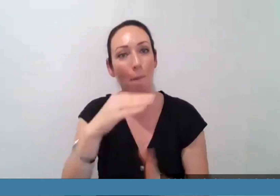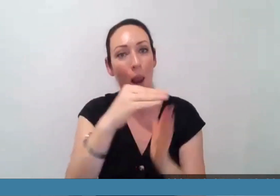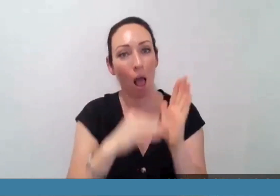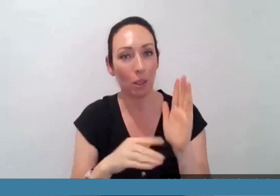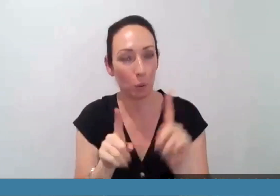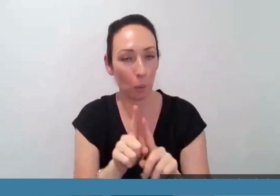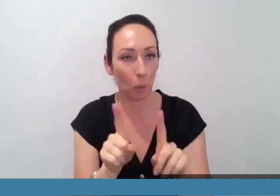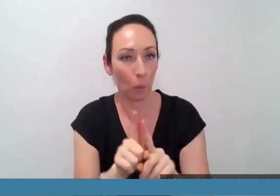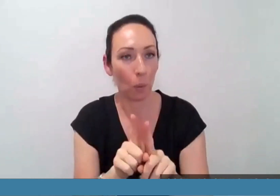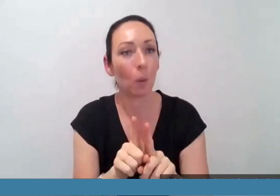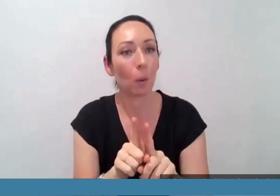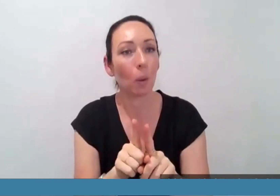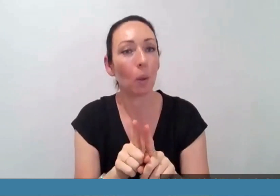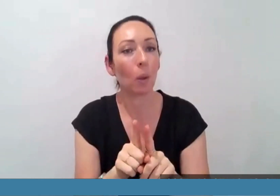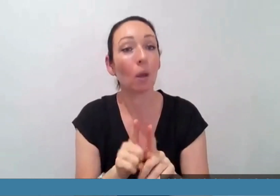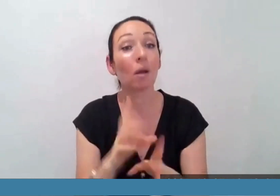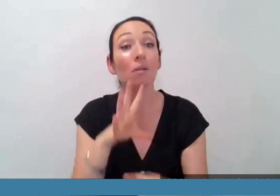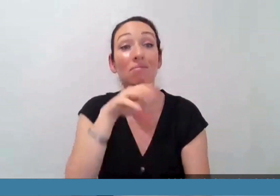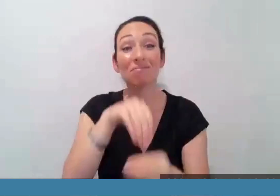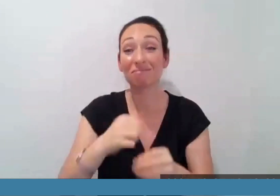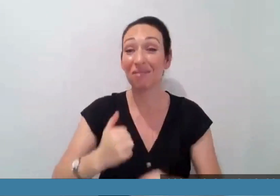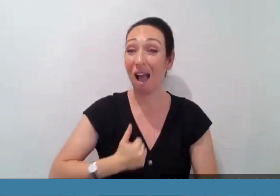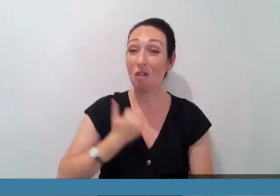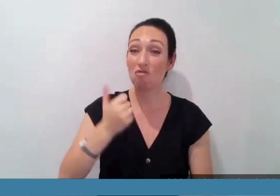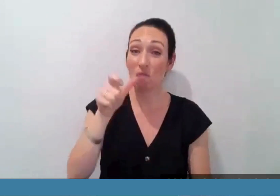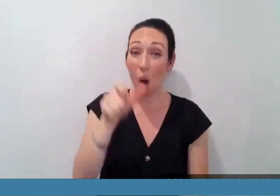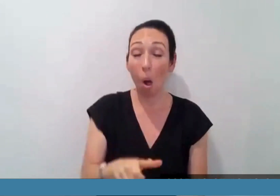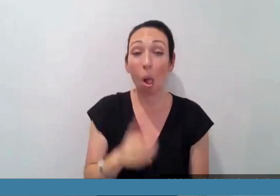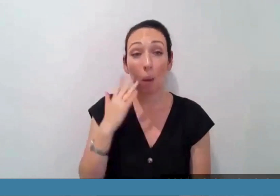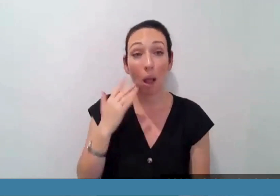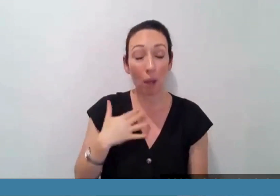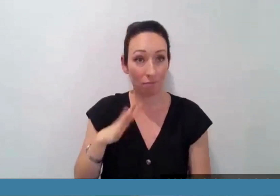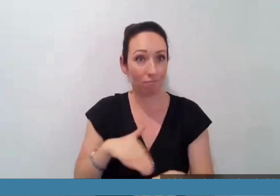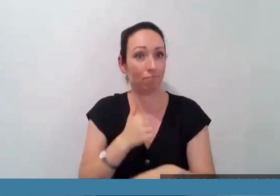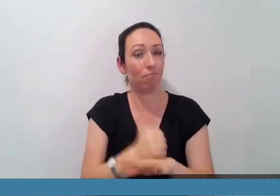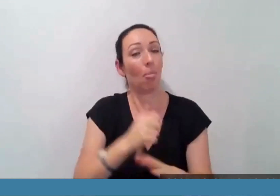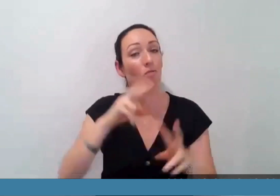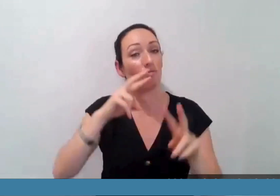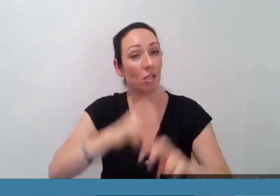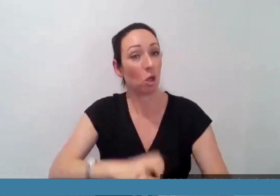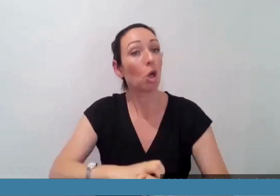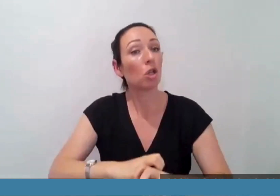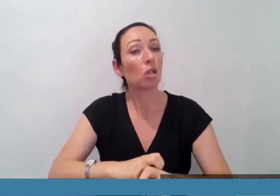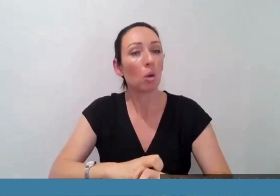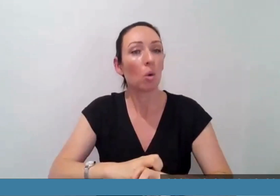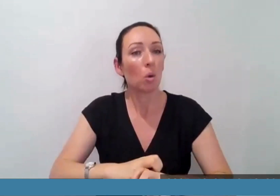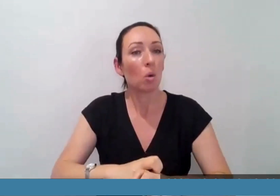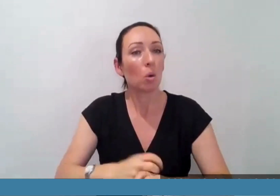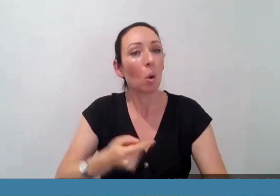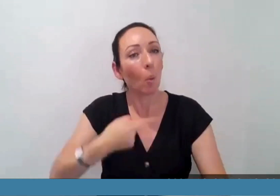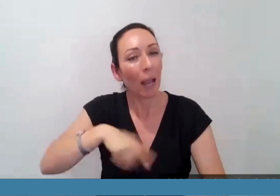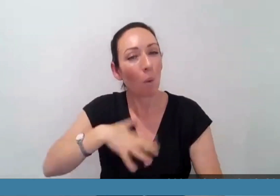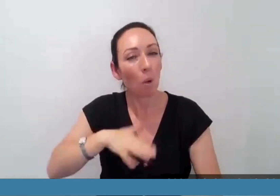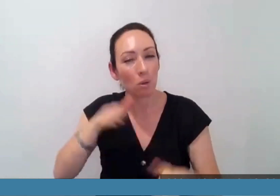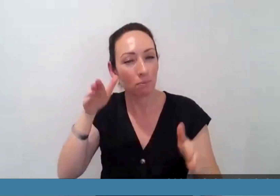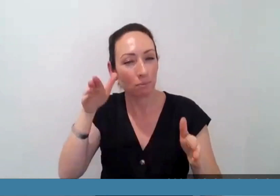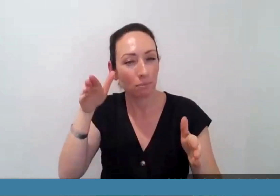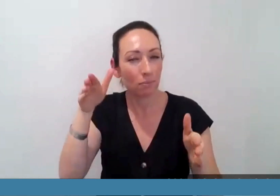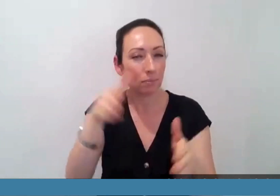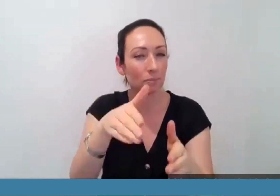Part of the NDRP's role in commissioning this research was to narrow the research focus so that it aligns